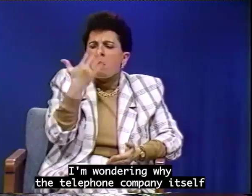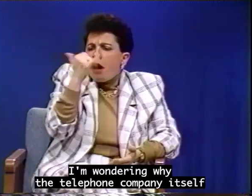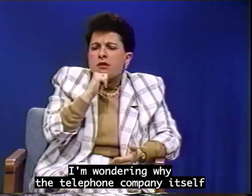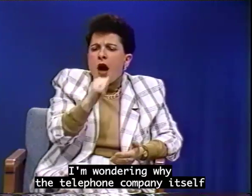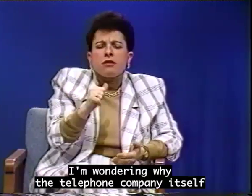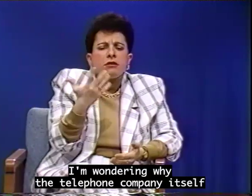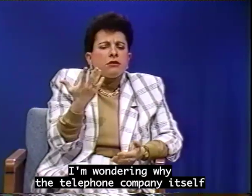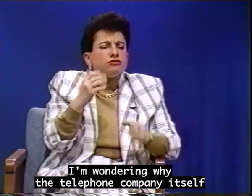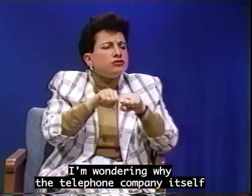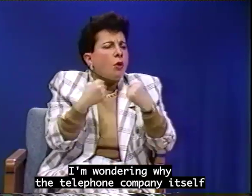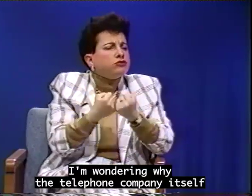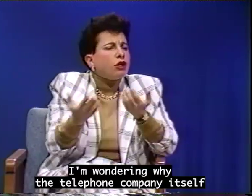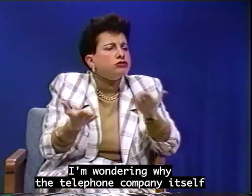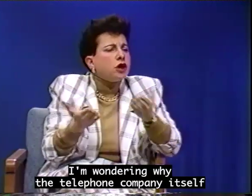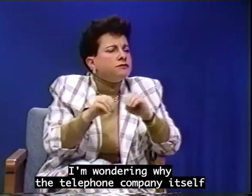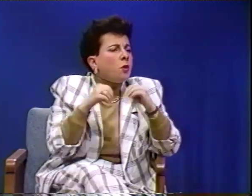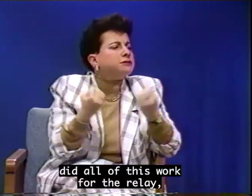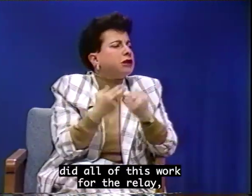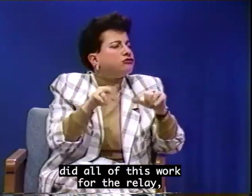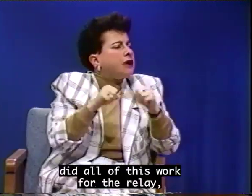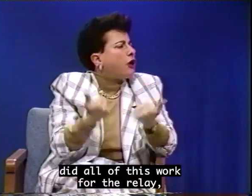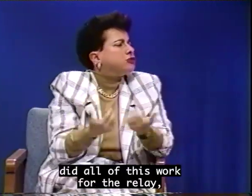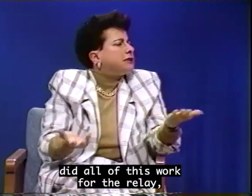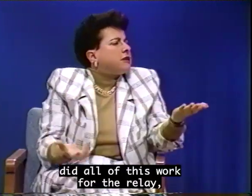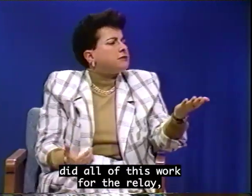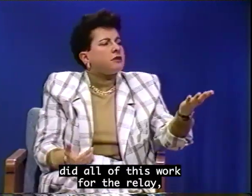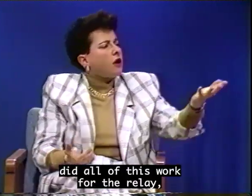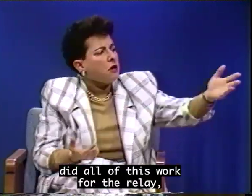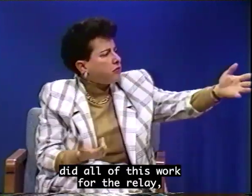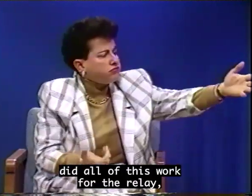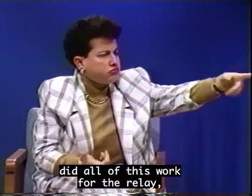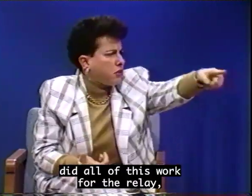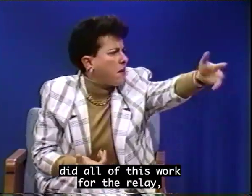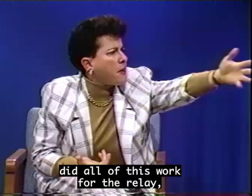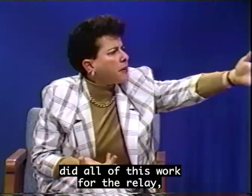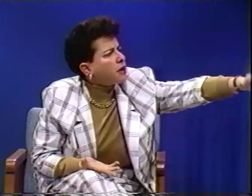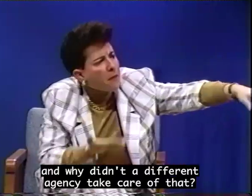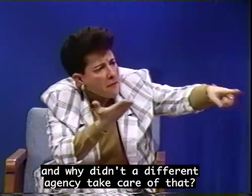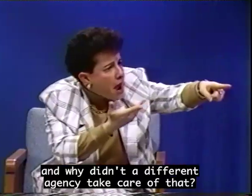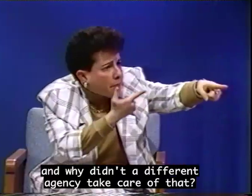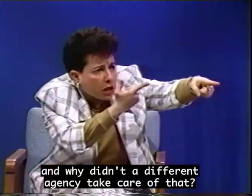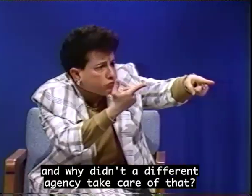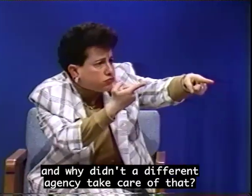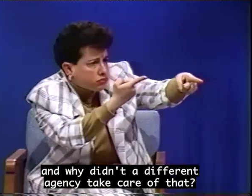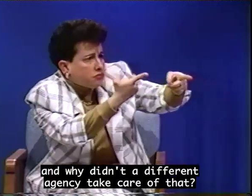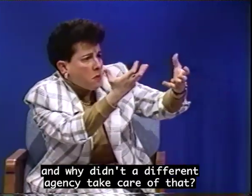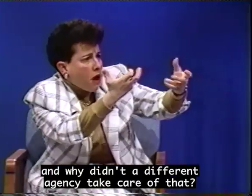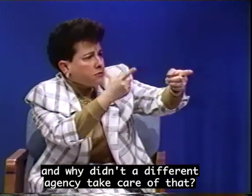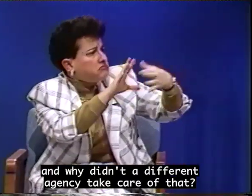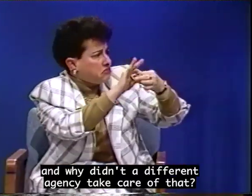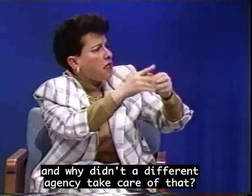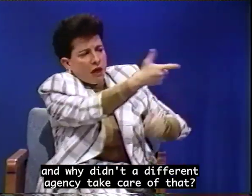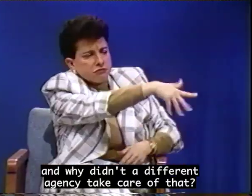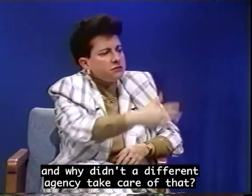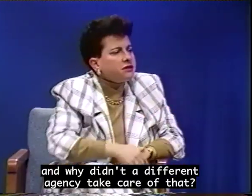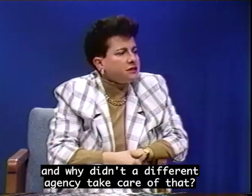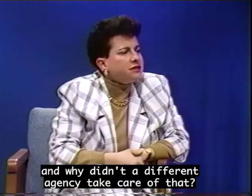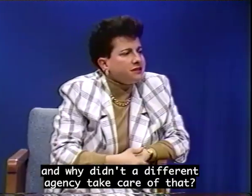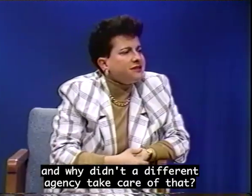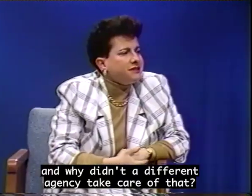I'm wondering why the telephone company itself did all of this work for the relay, and why didn't a different agency take